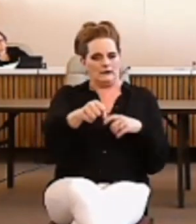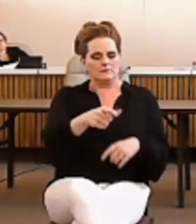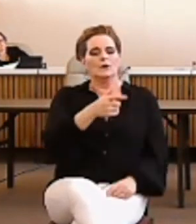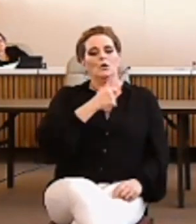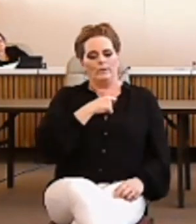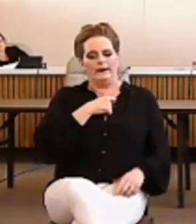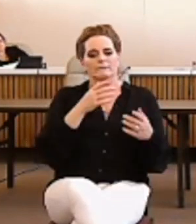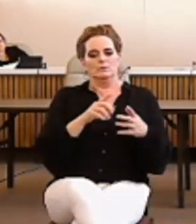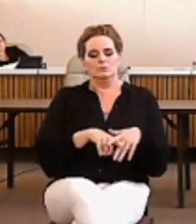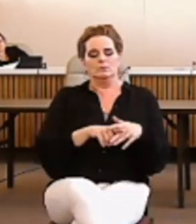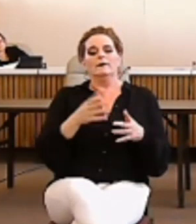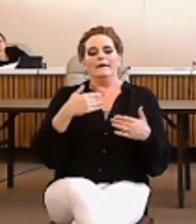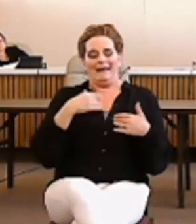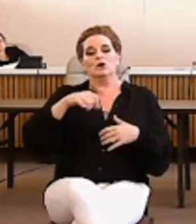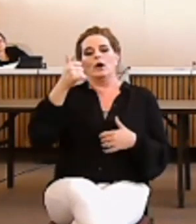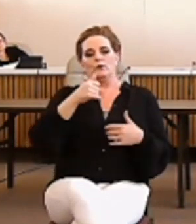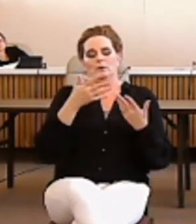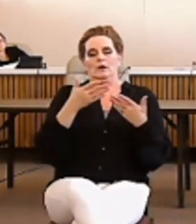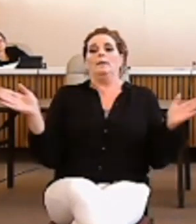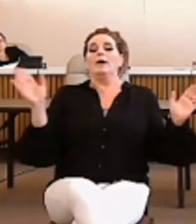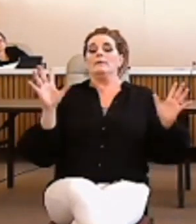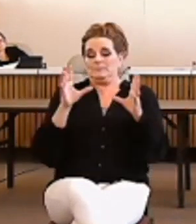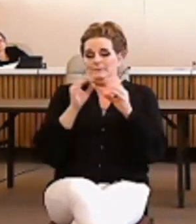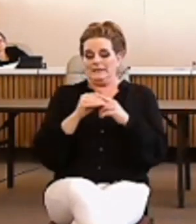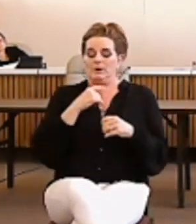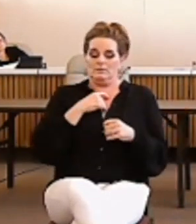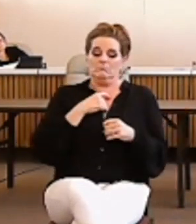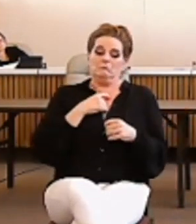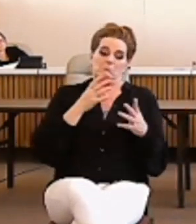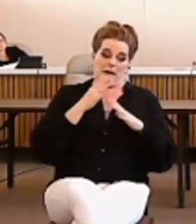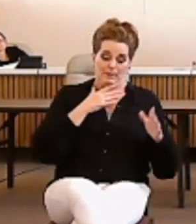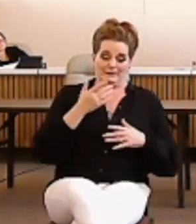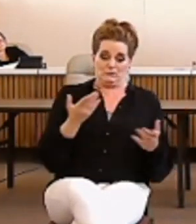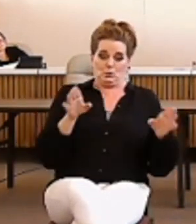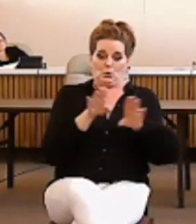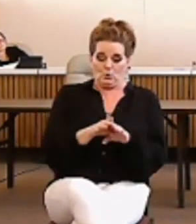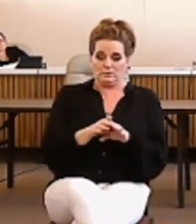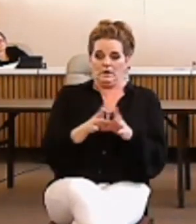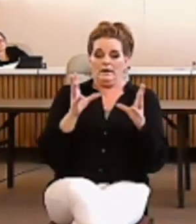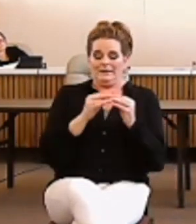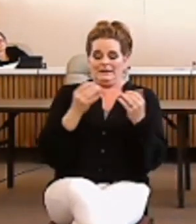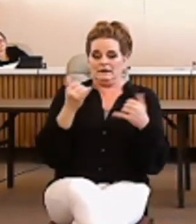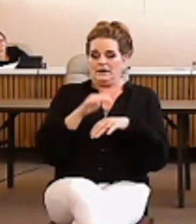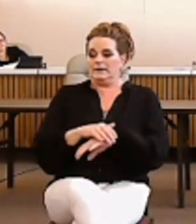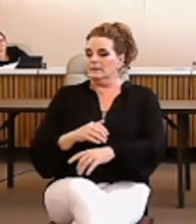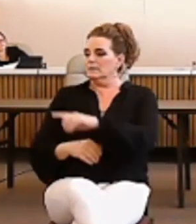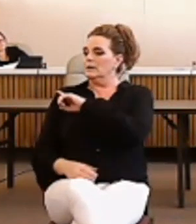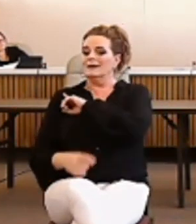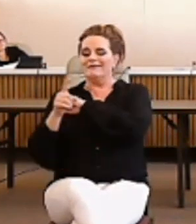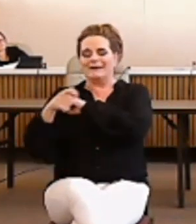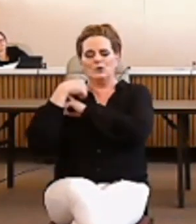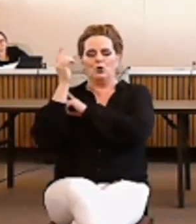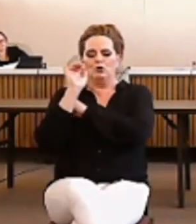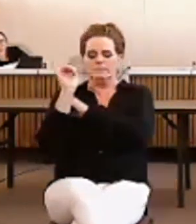the public hearing. But my plan initially is to close the public hearing tonight. Supervisor, if I can, it looks